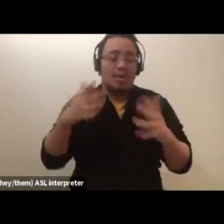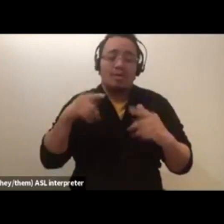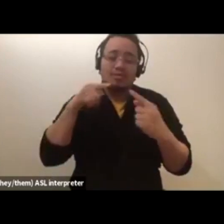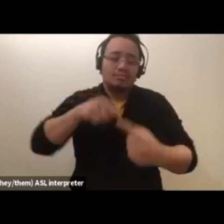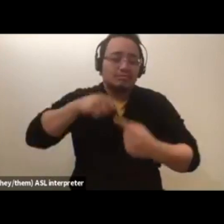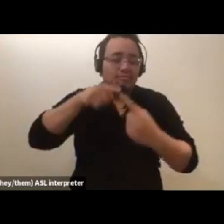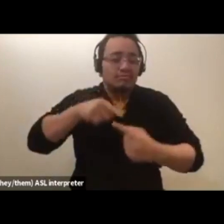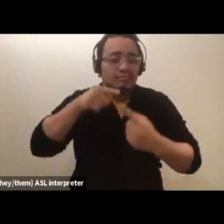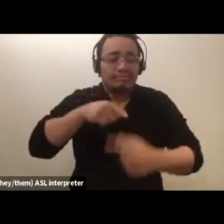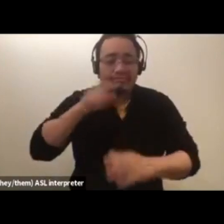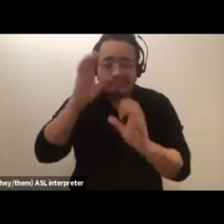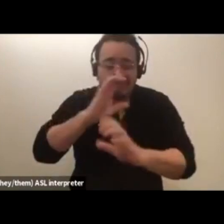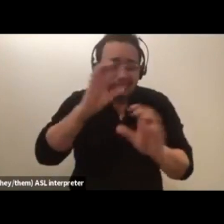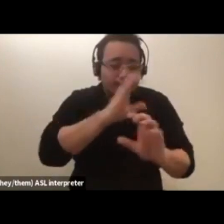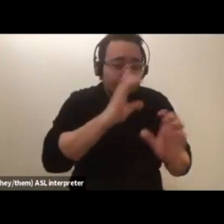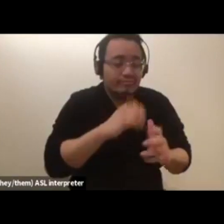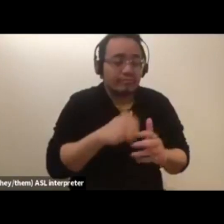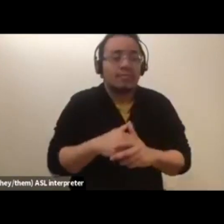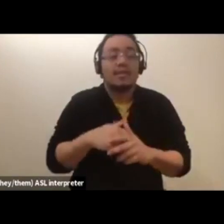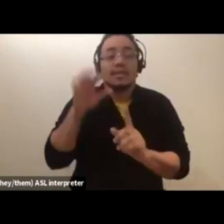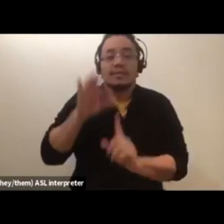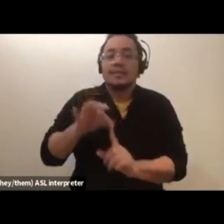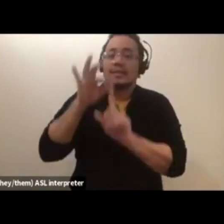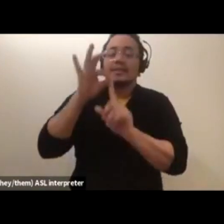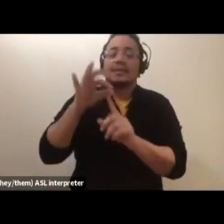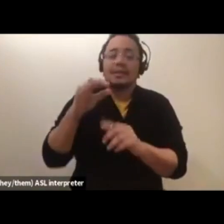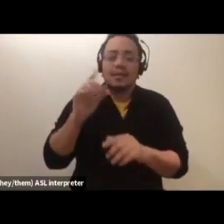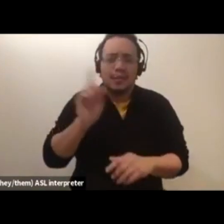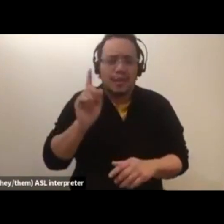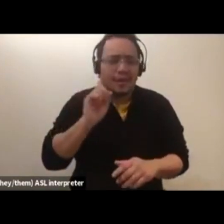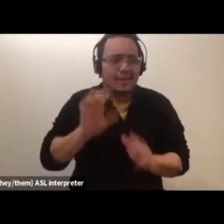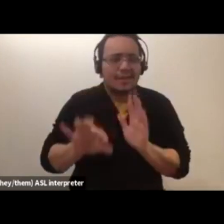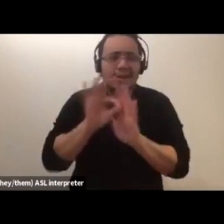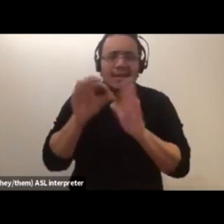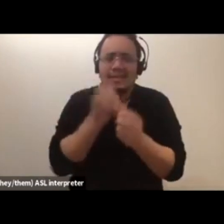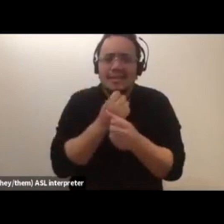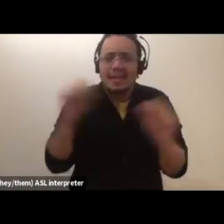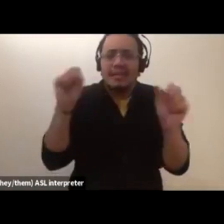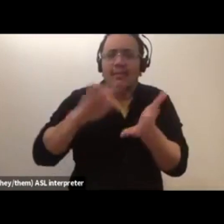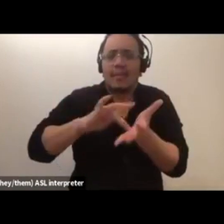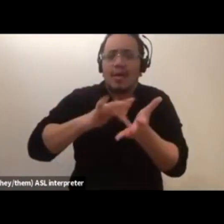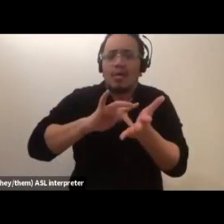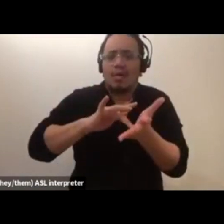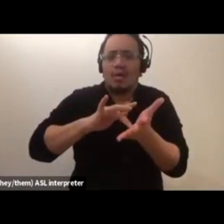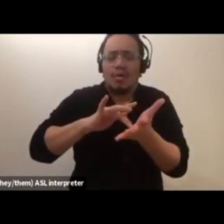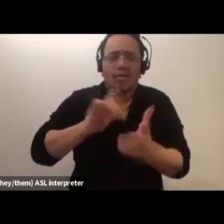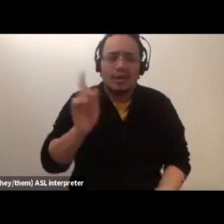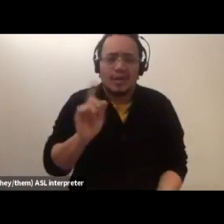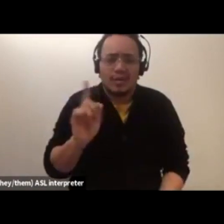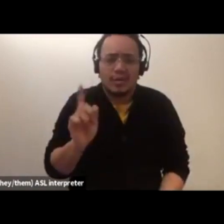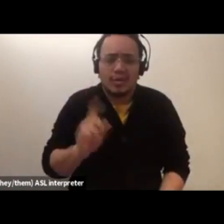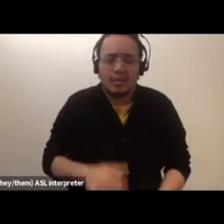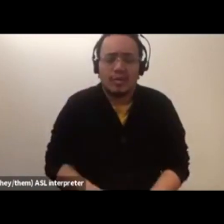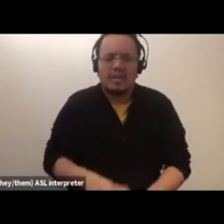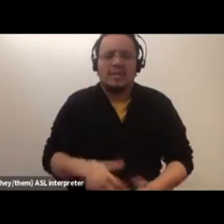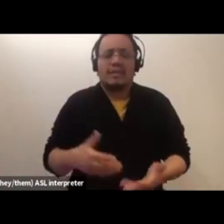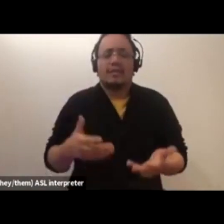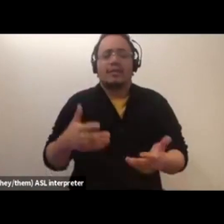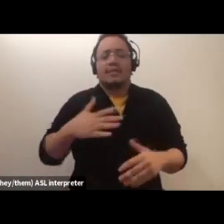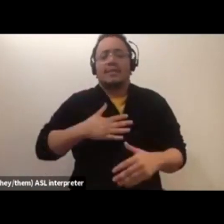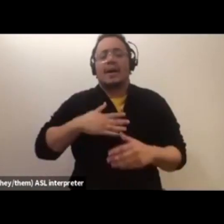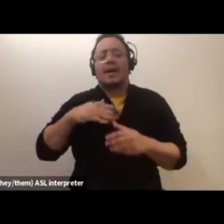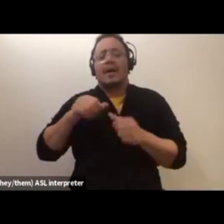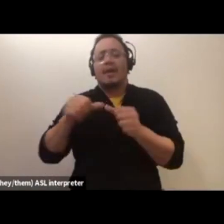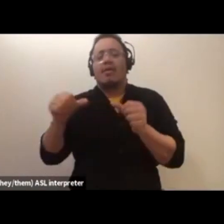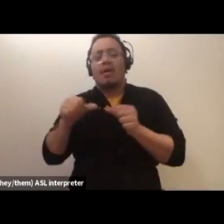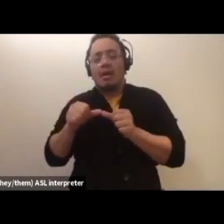safe medical practices that were like actually safe for our community. I mean, up here we have doctors that